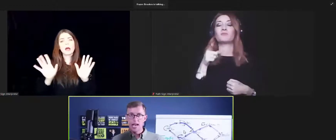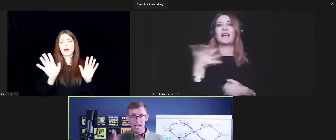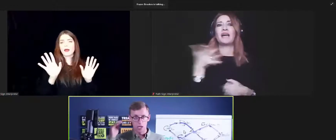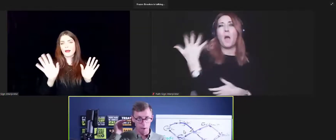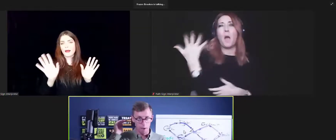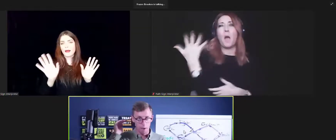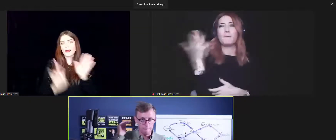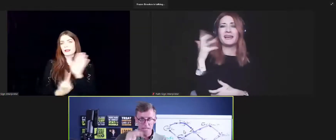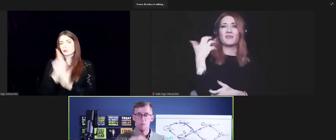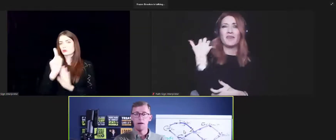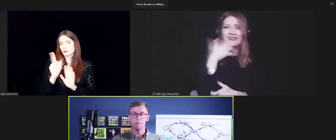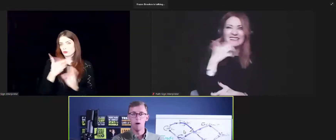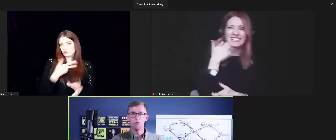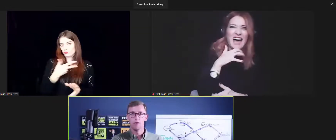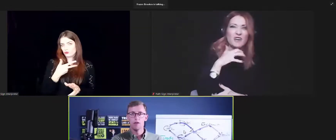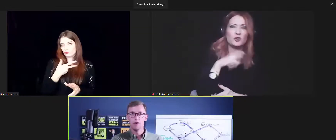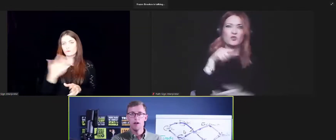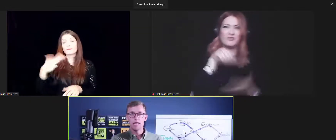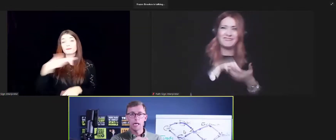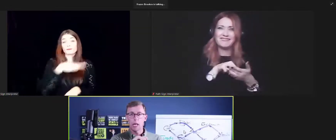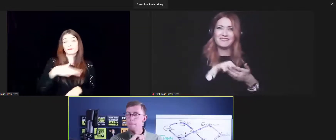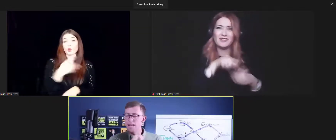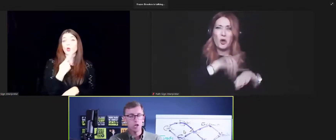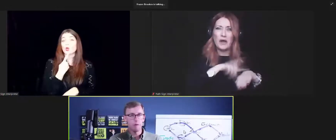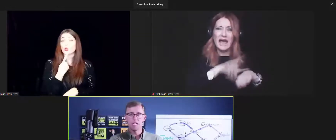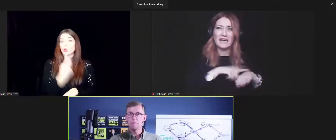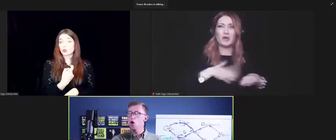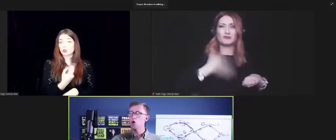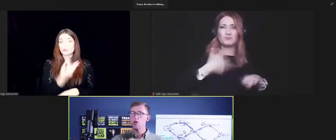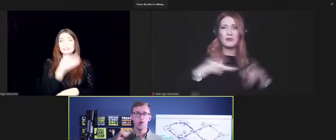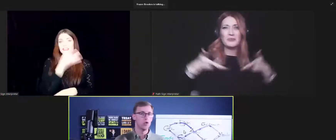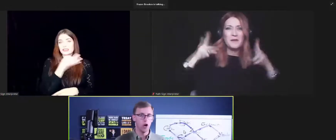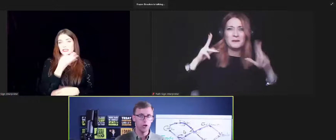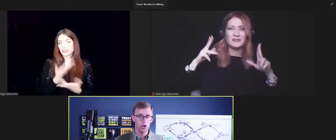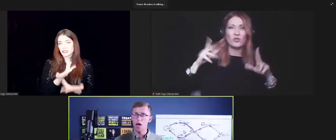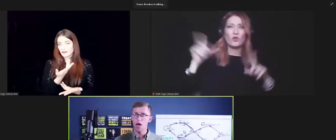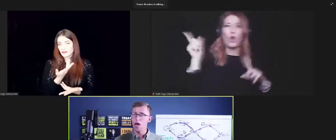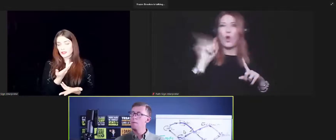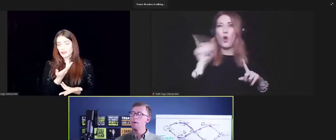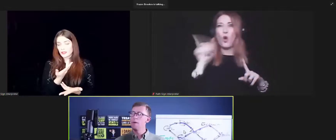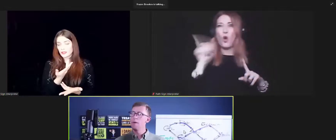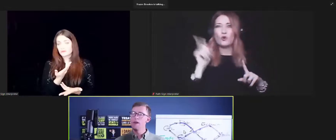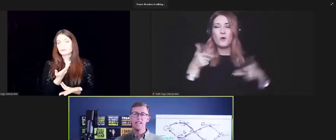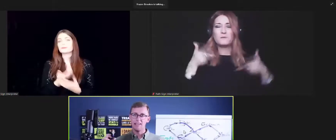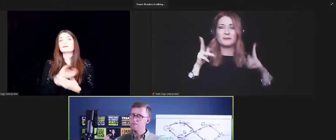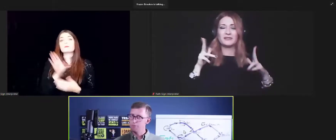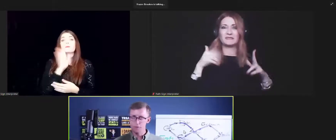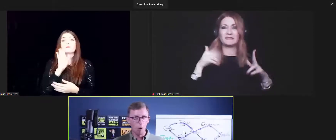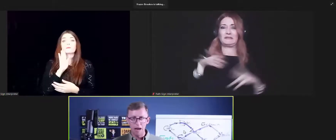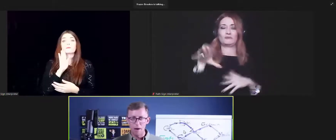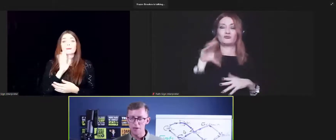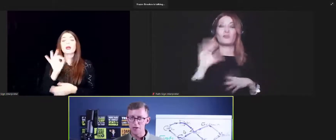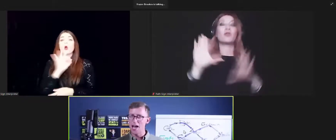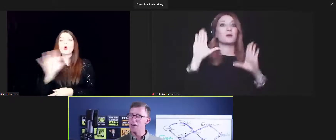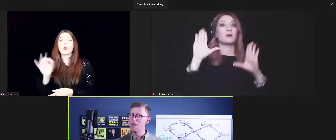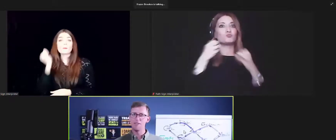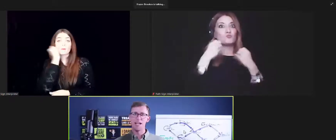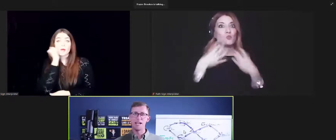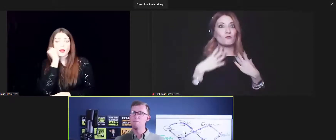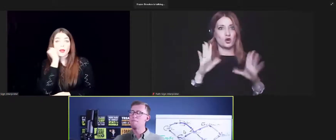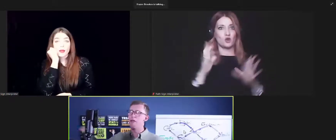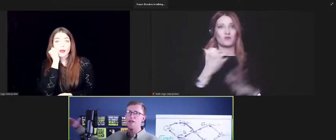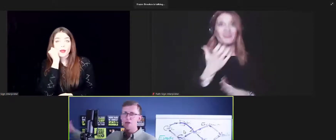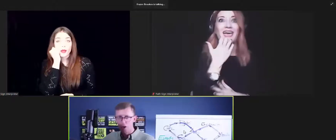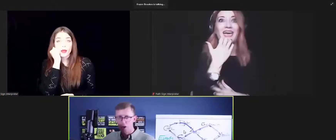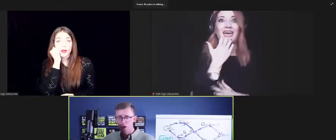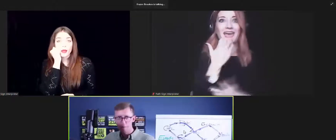is business building mode. Like business building mode, do not disturb, like go play with yourselves, like bother